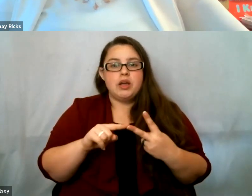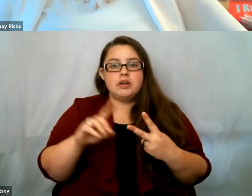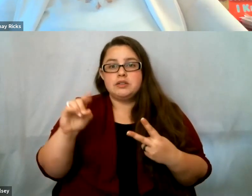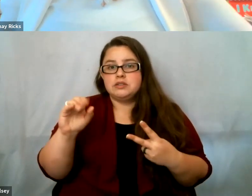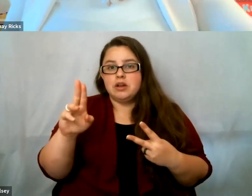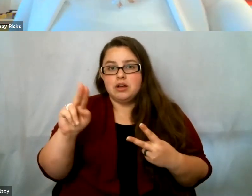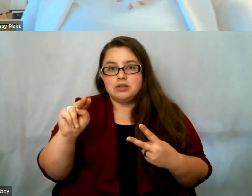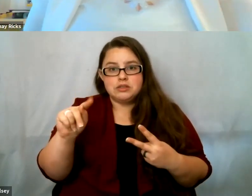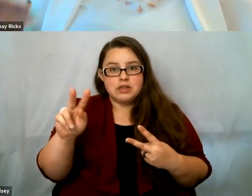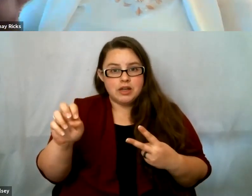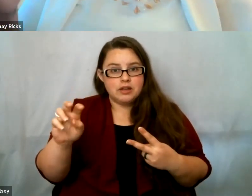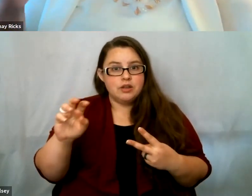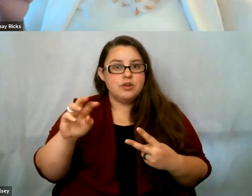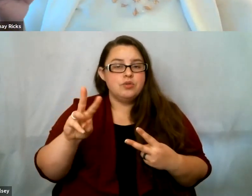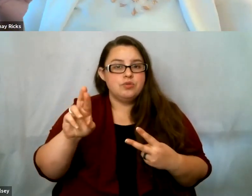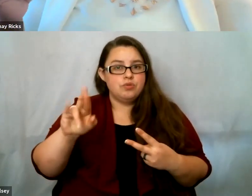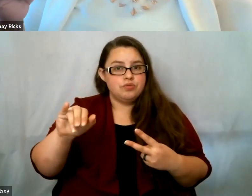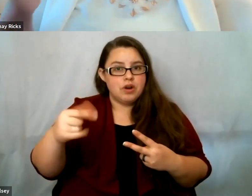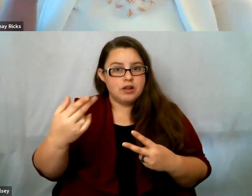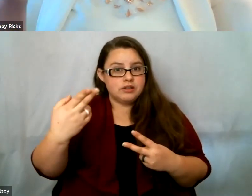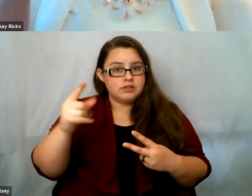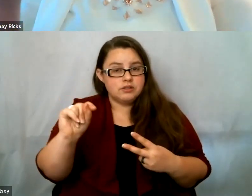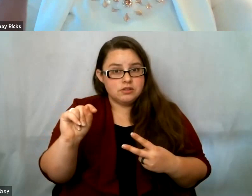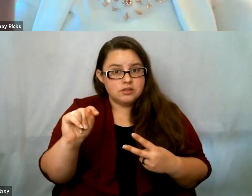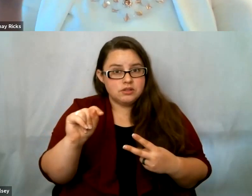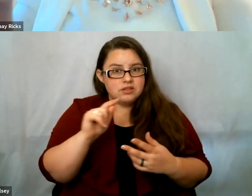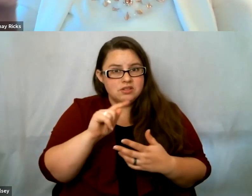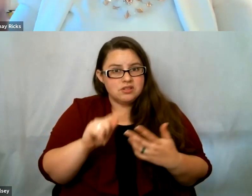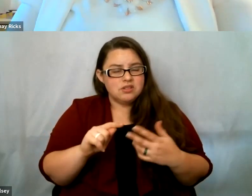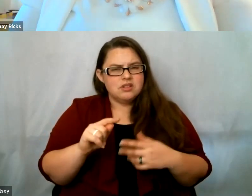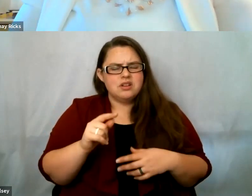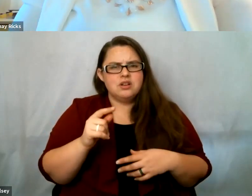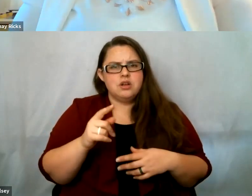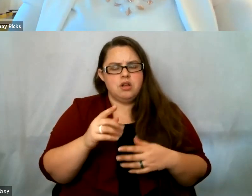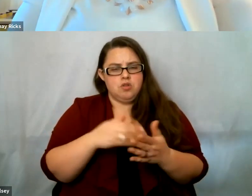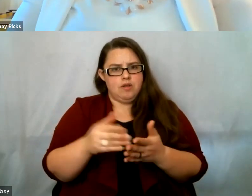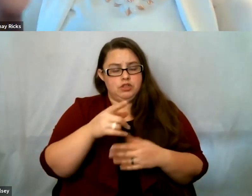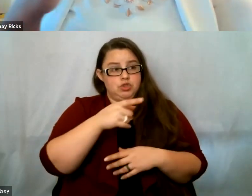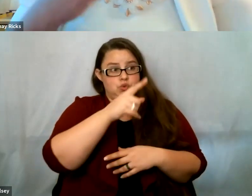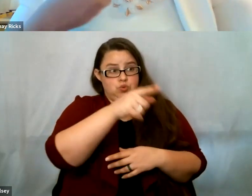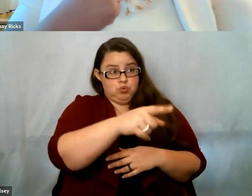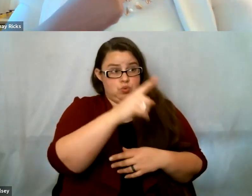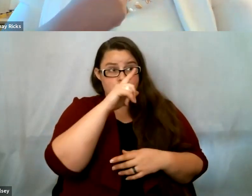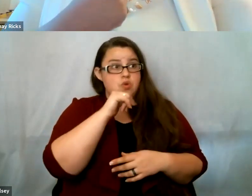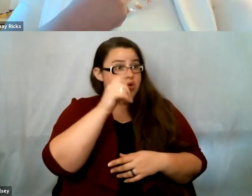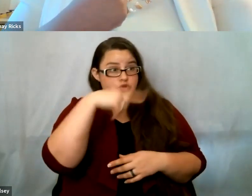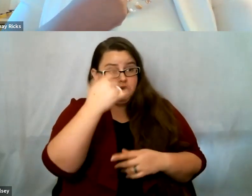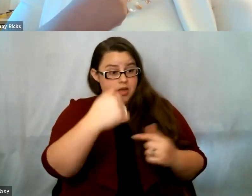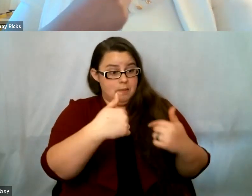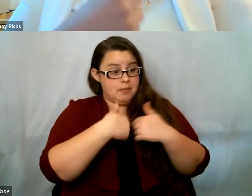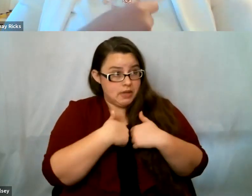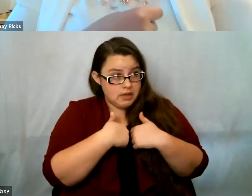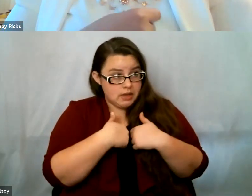Dante Wright. And so a lot of times when you don't look like me, you don't